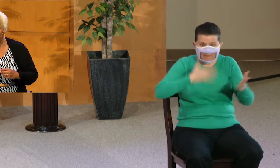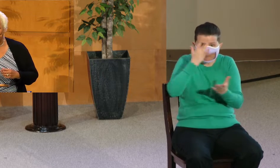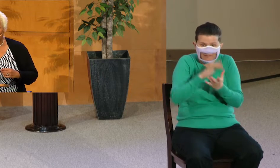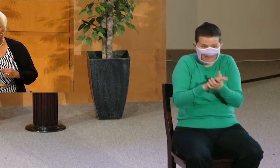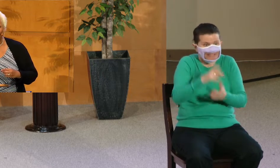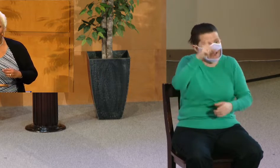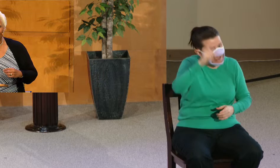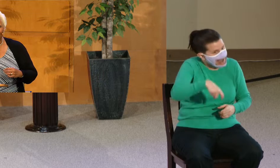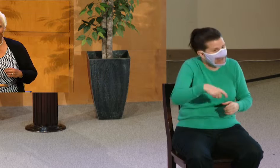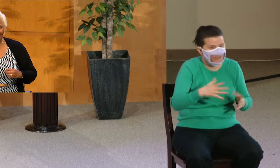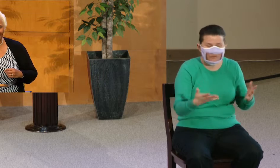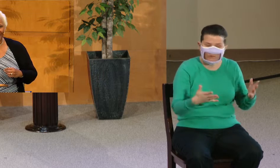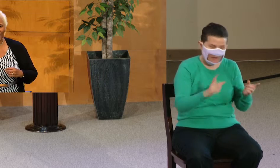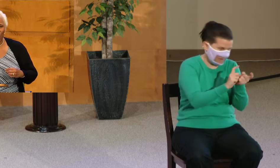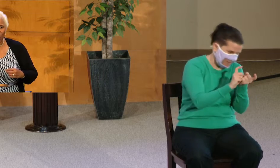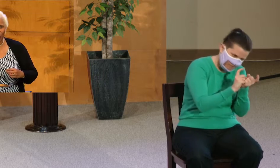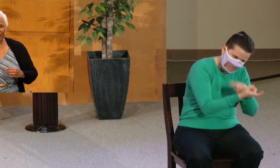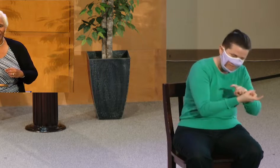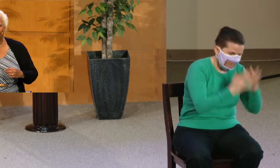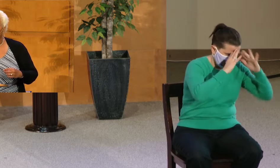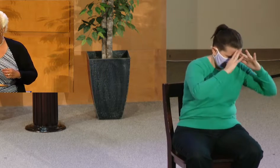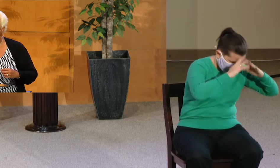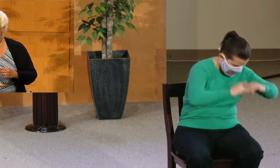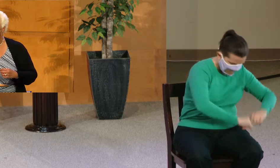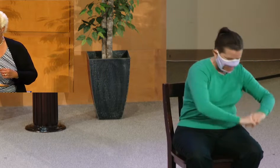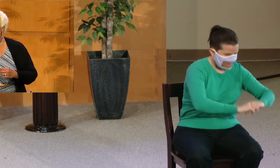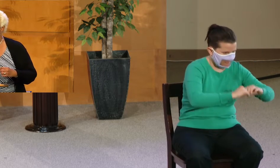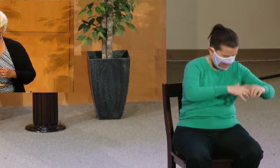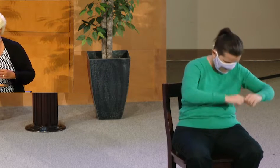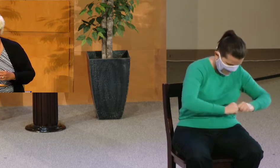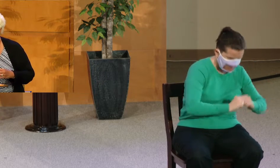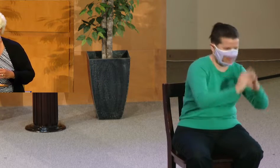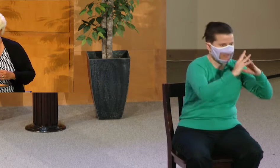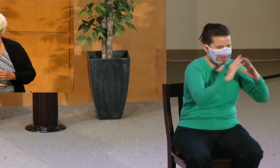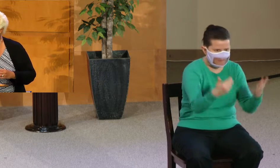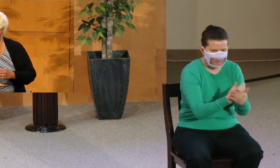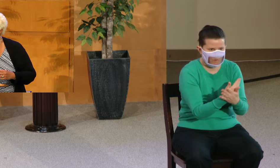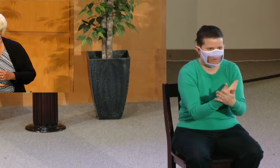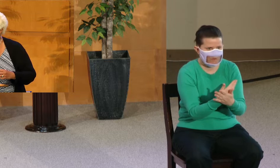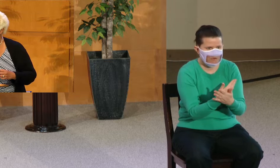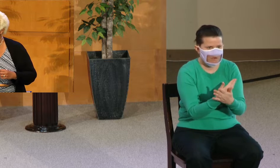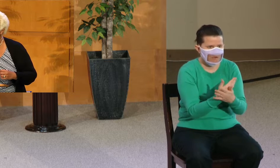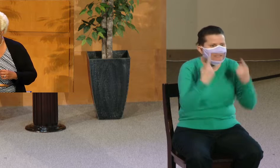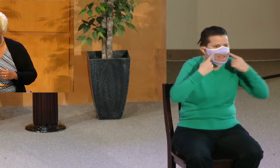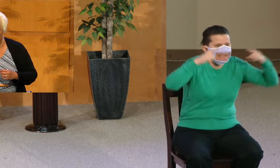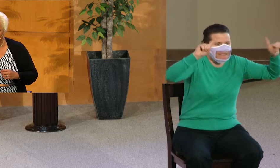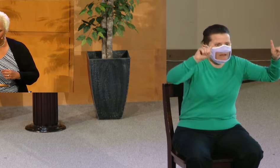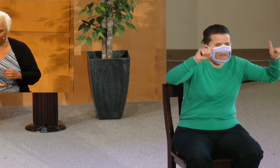about what success and wholeness looks like. I had to redefine